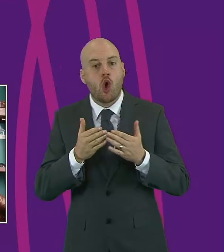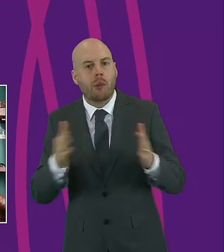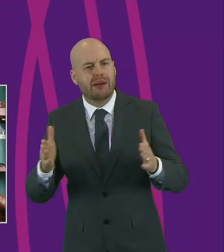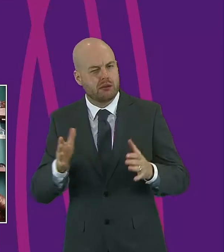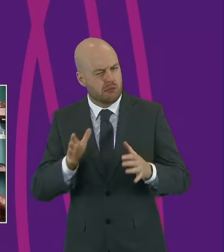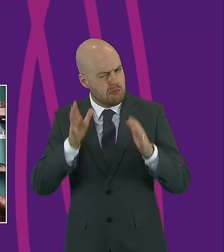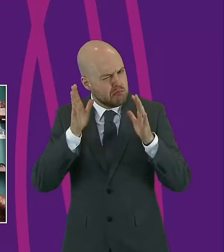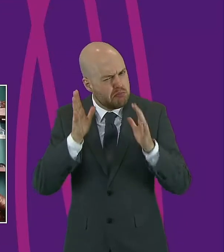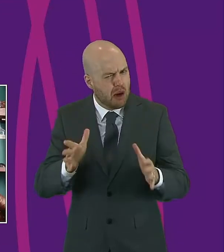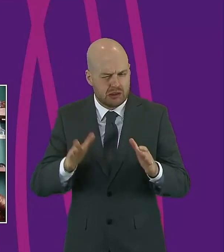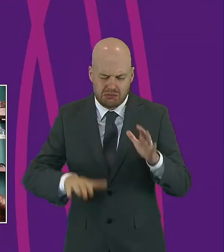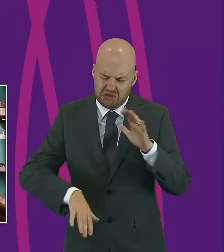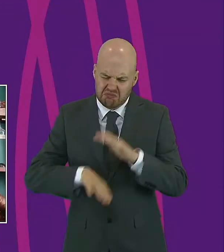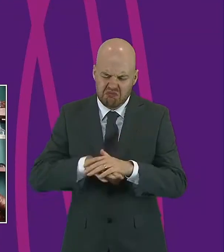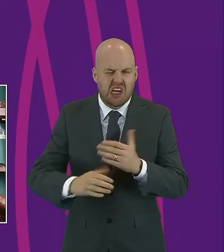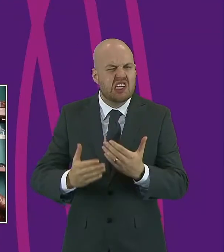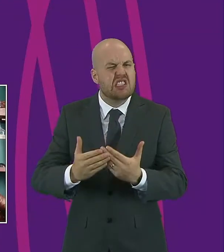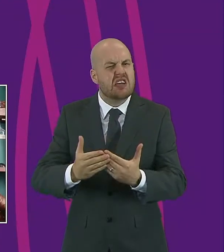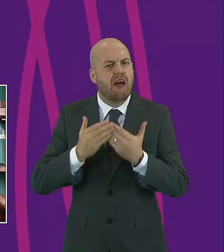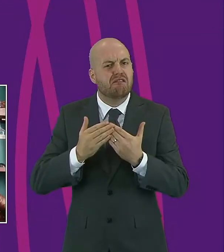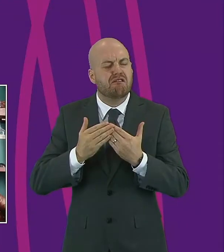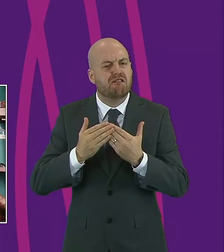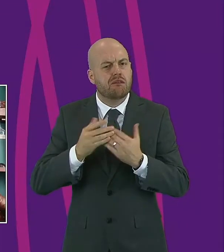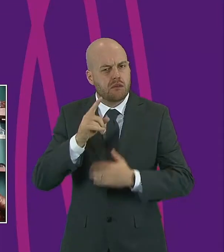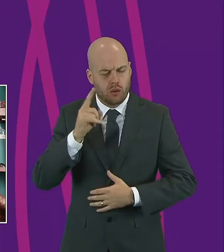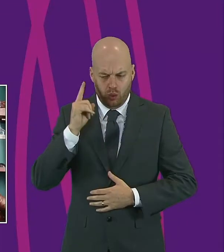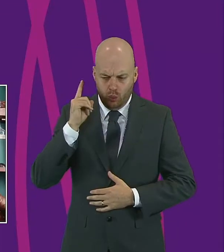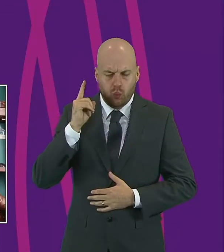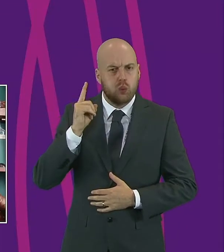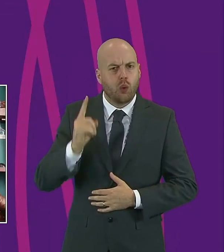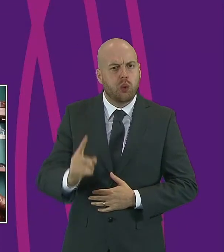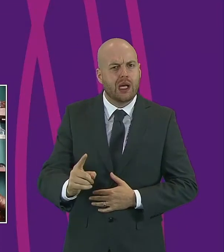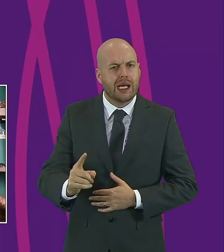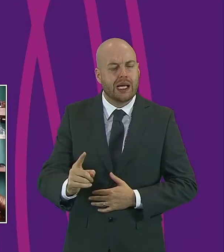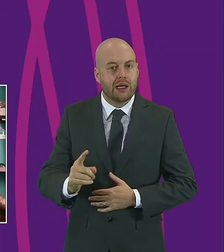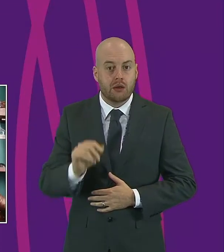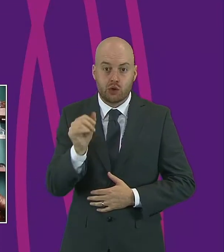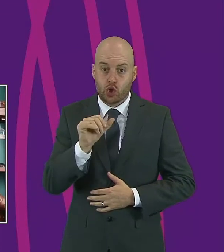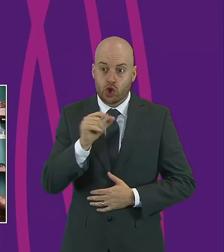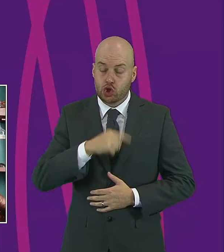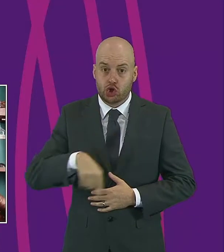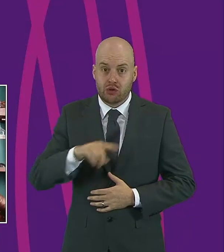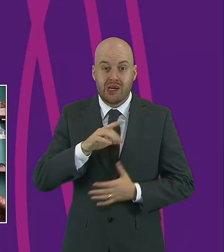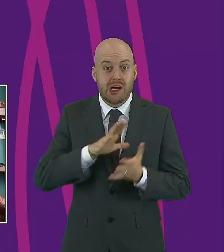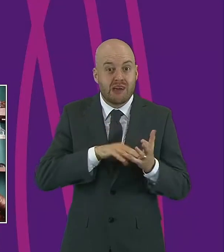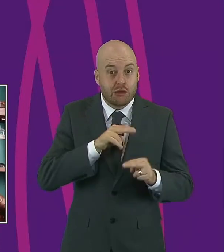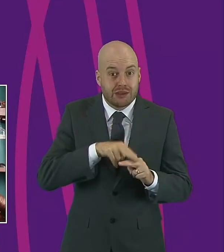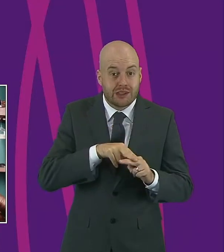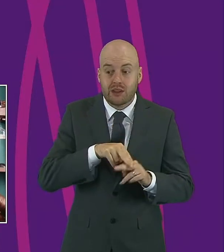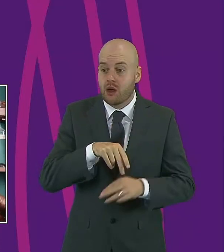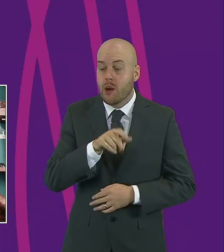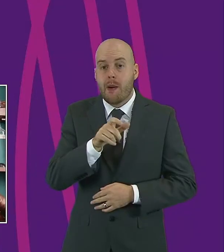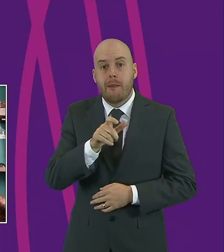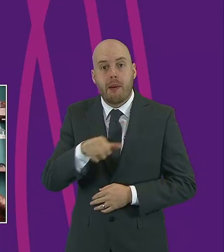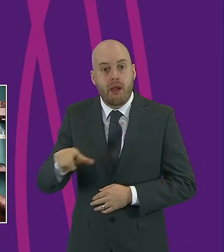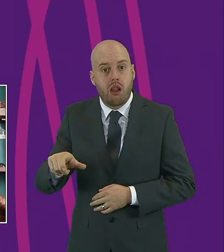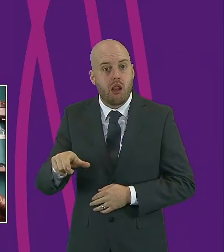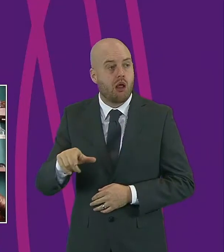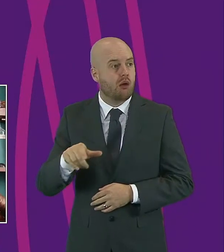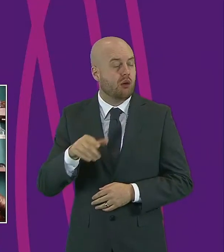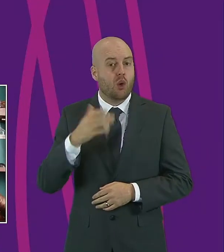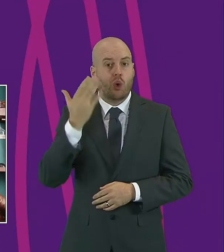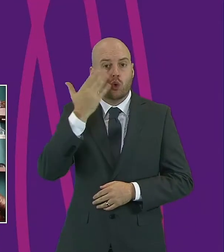it's clear that the concerns expressed by teachers and other school staff, as well as parents and pupils, are still very